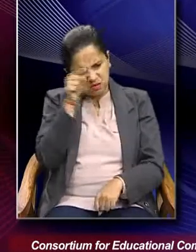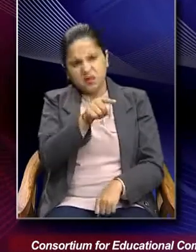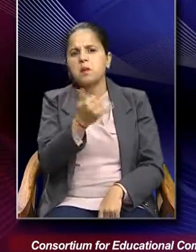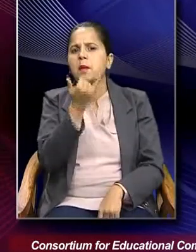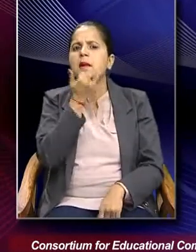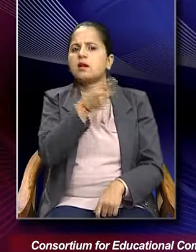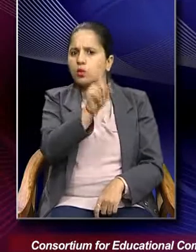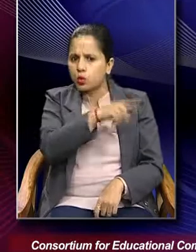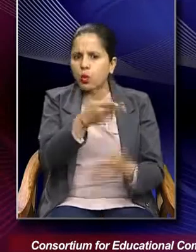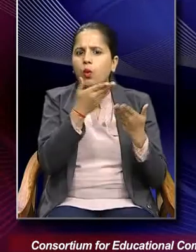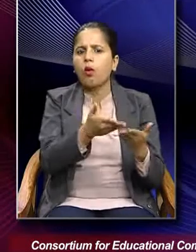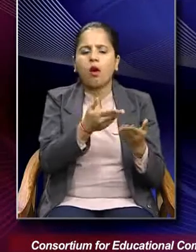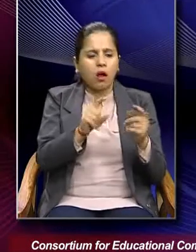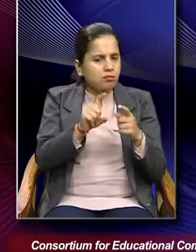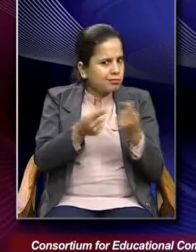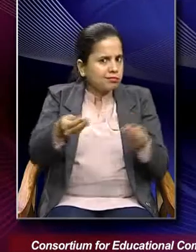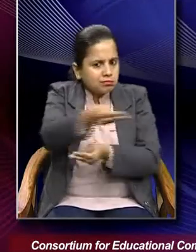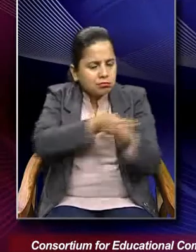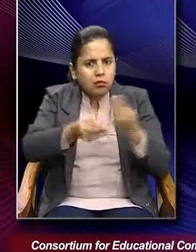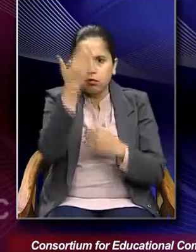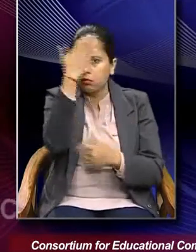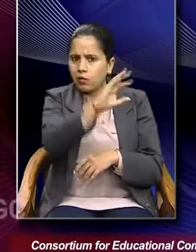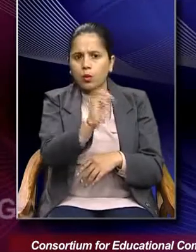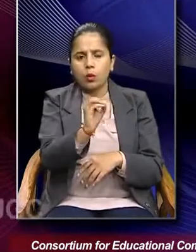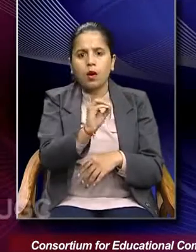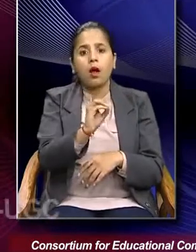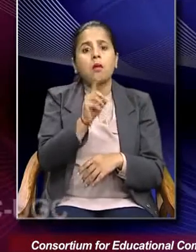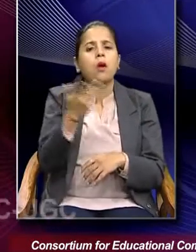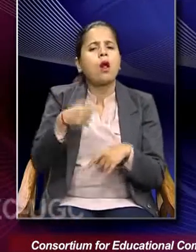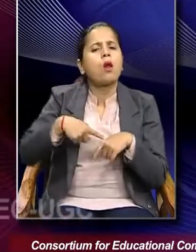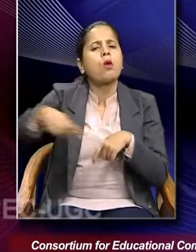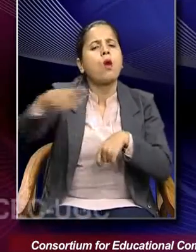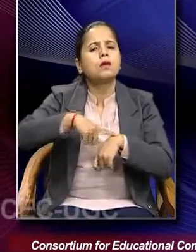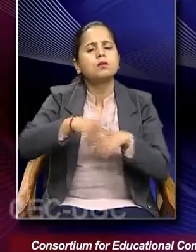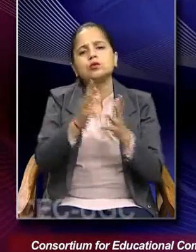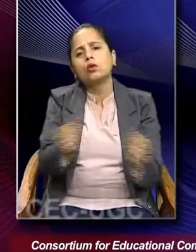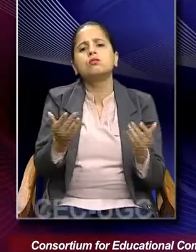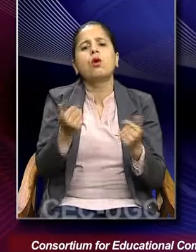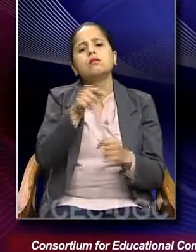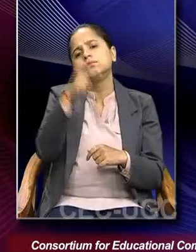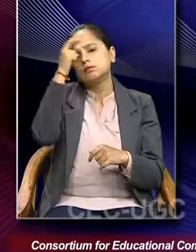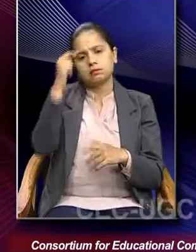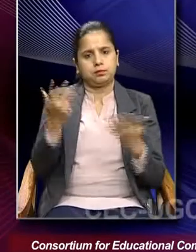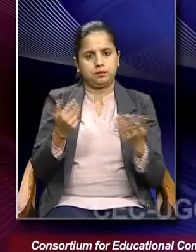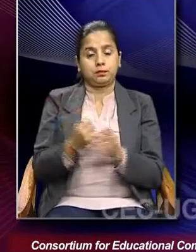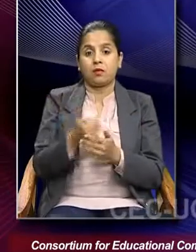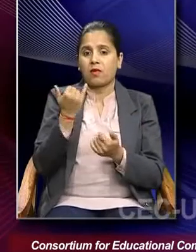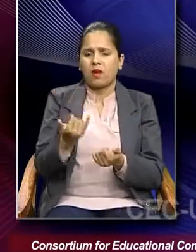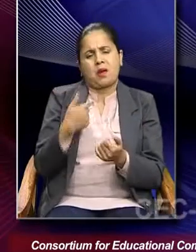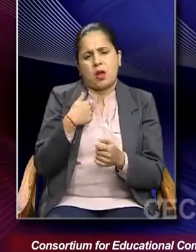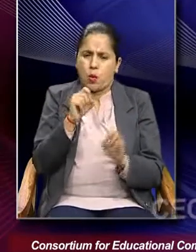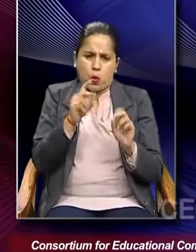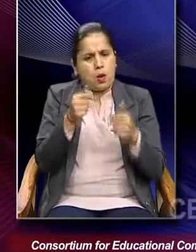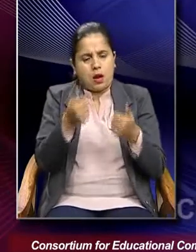exchange, the nature of exchange for that, right? And what can be the long-term solution to this problem? Now that is fine that